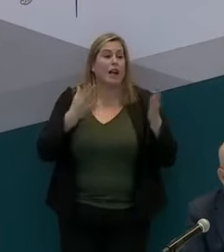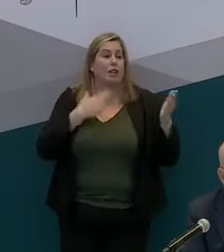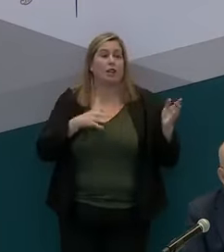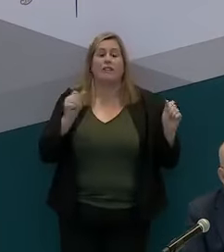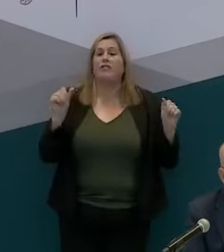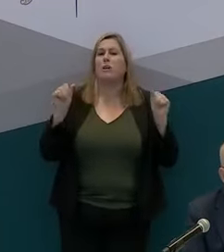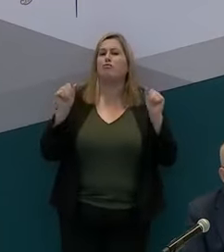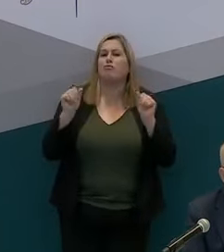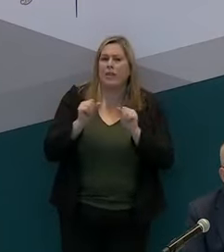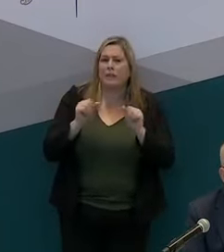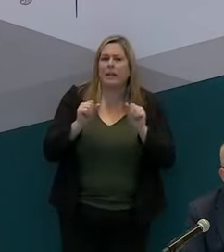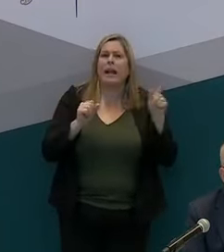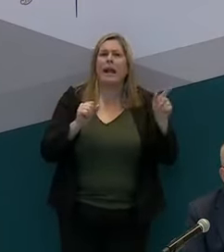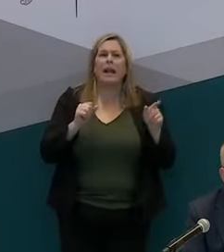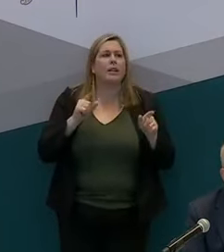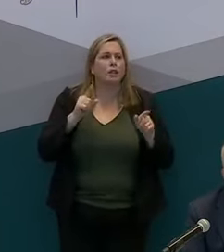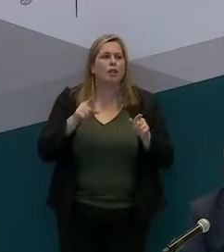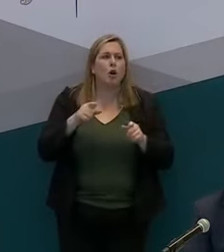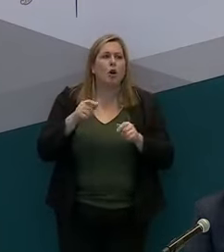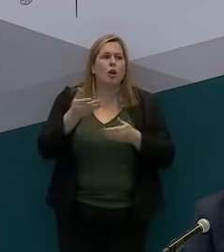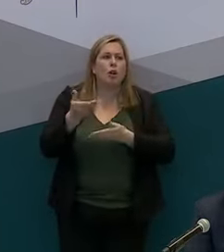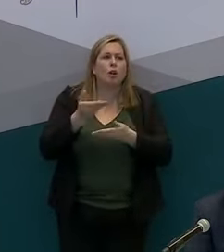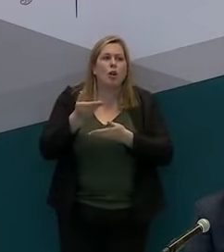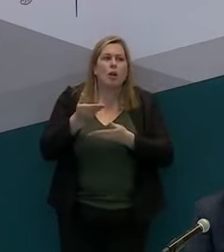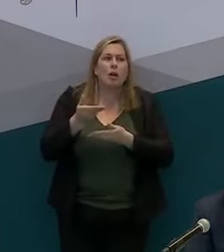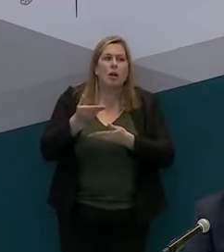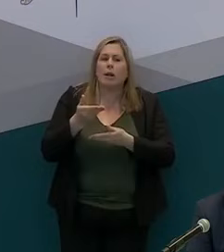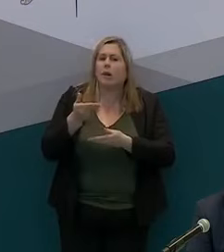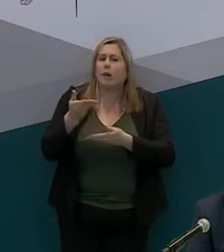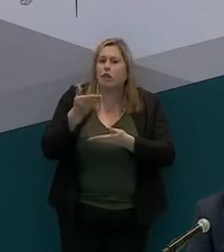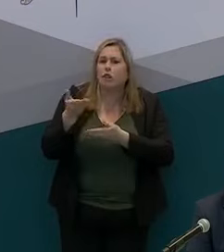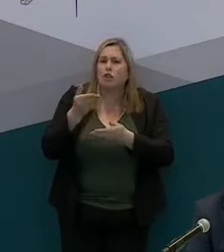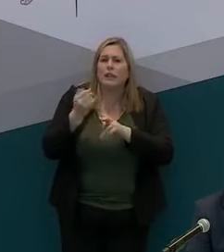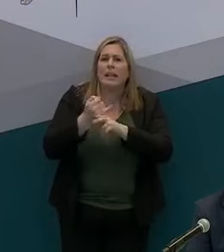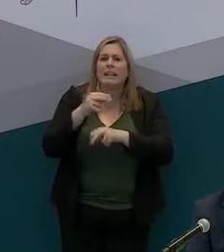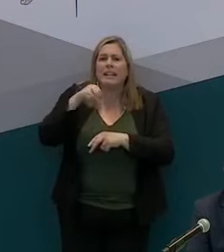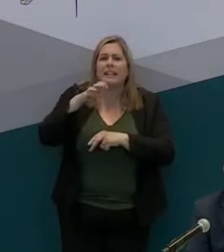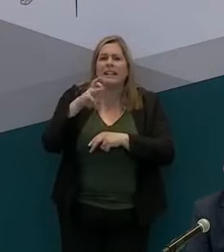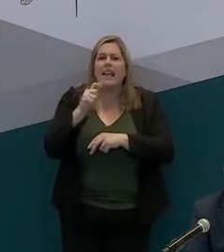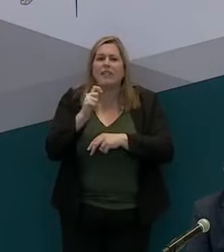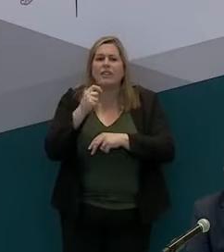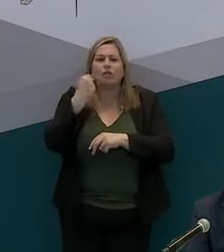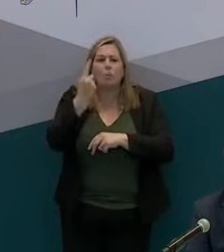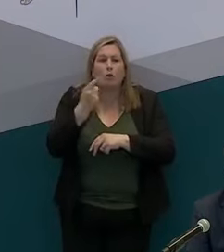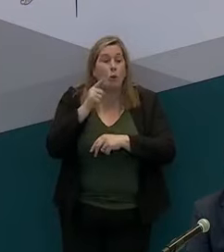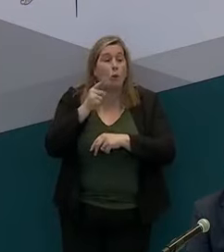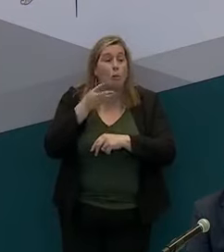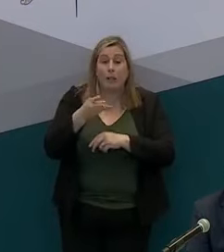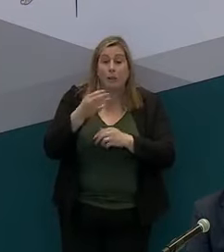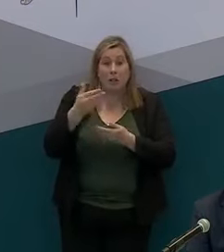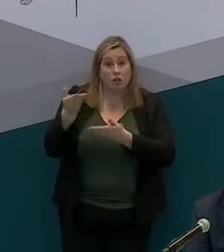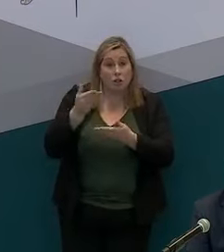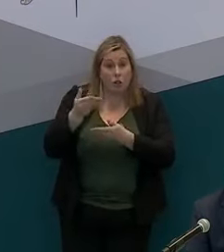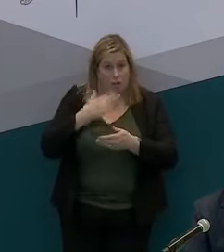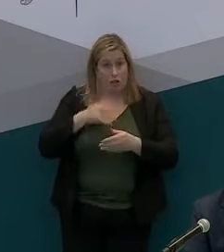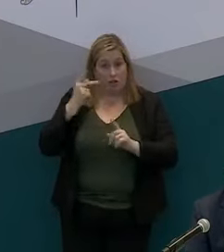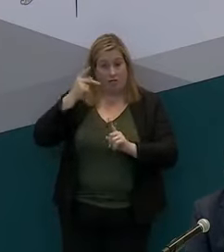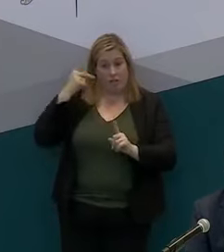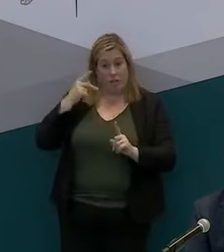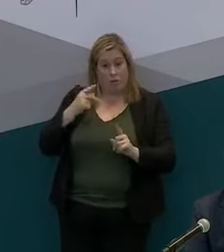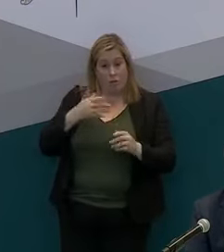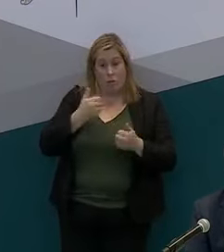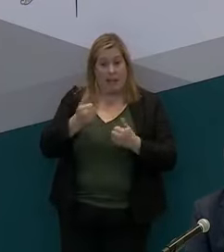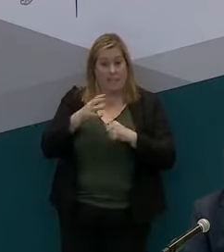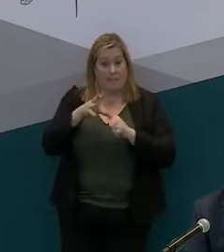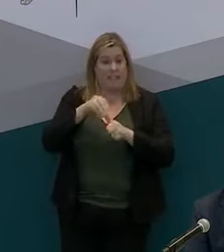that you're discussing at NEFIT tomorrow? As in anything, any changes being discussed? Is this just a review of where we are, or is there anything specific